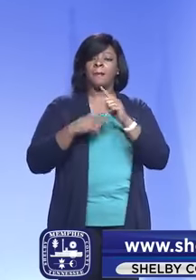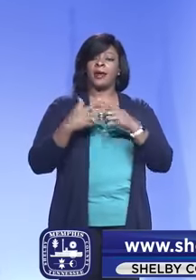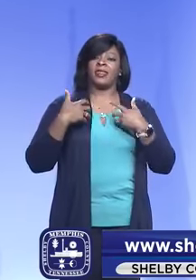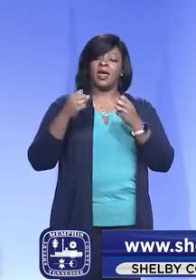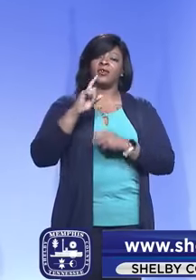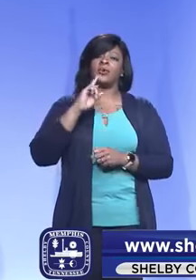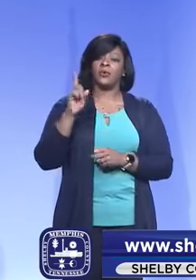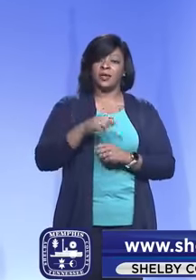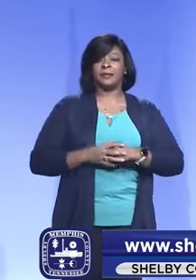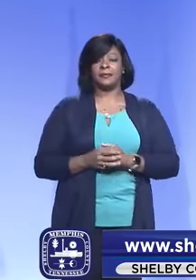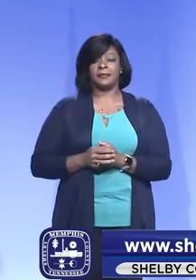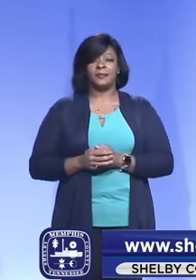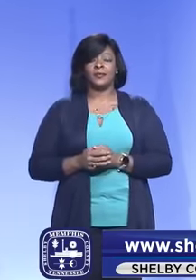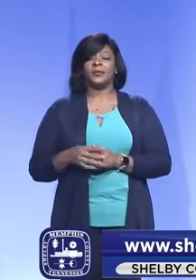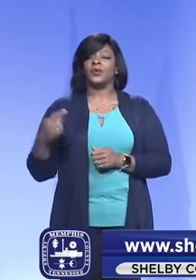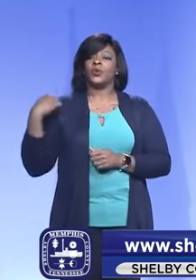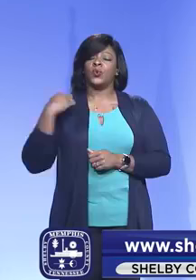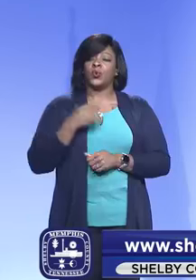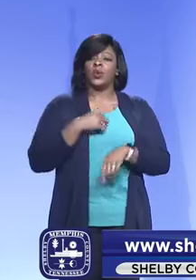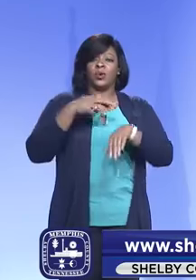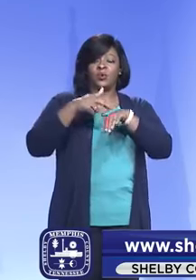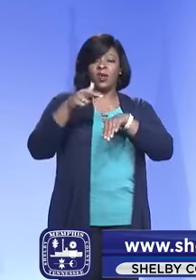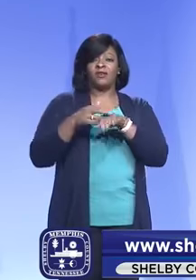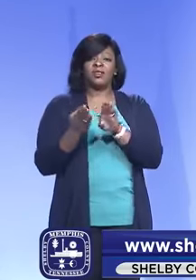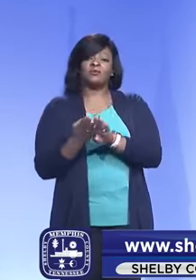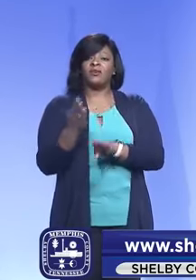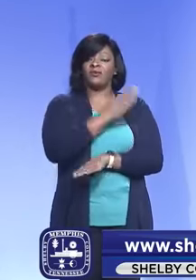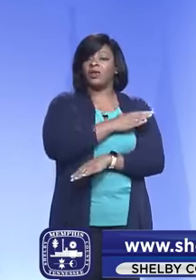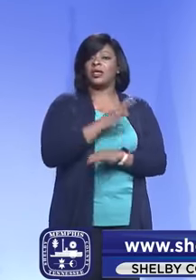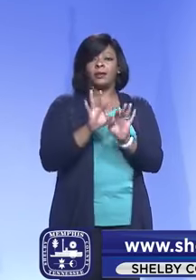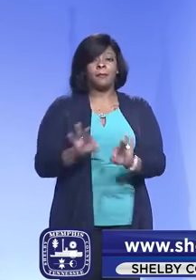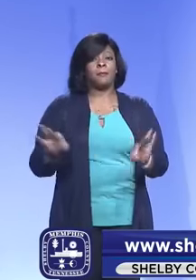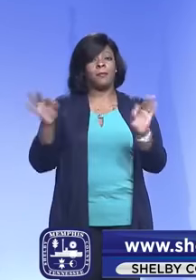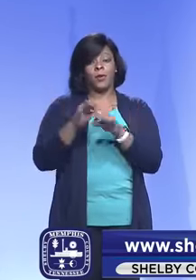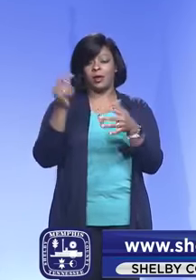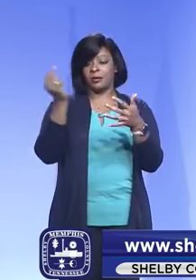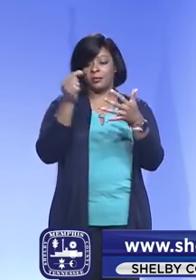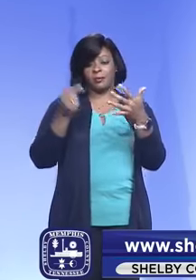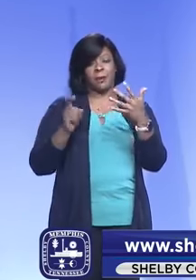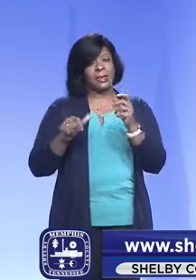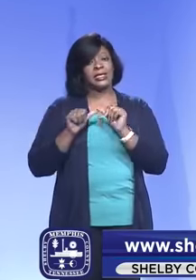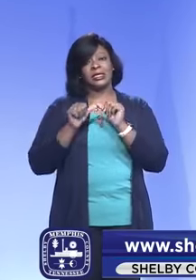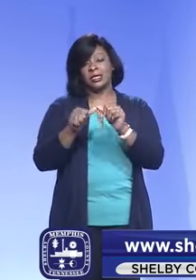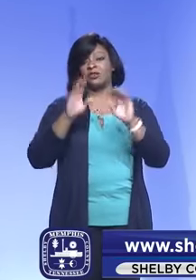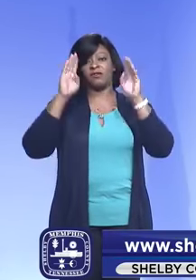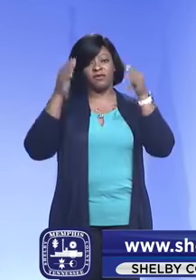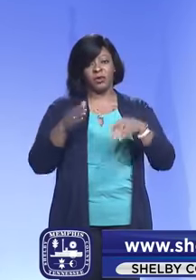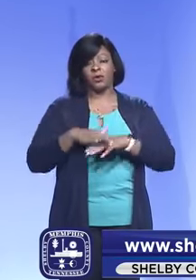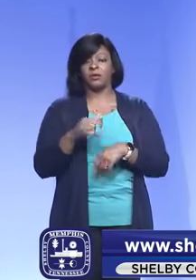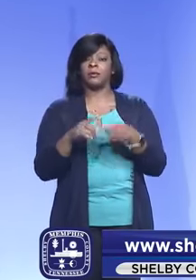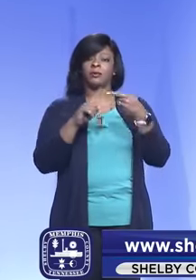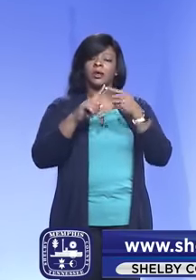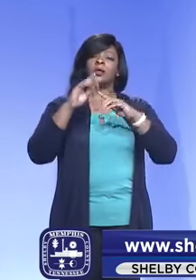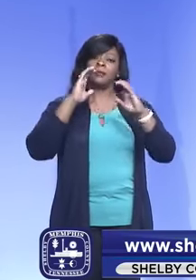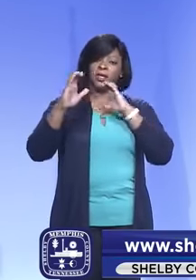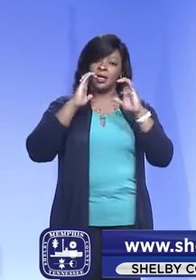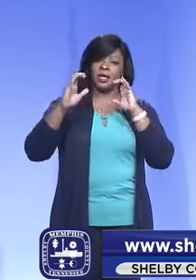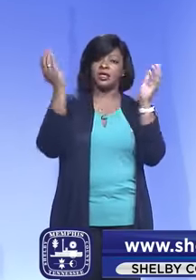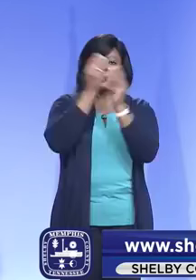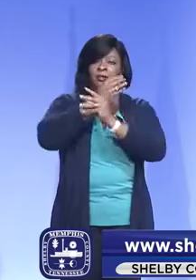health directive. We have referenced previously that there are key areas that we need to continue to focus on. One is